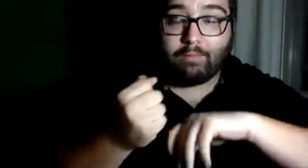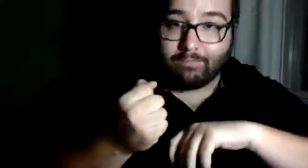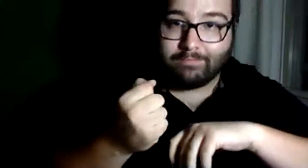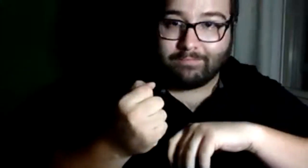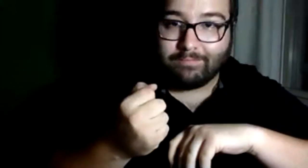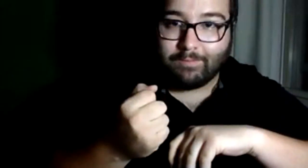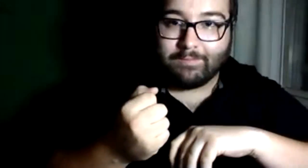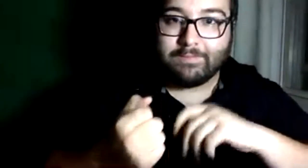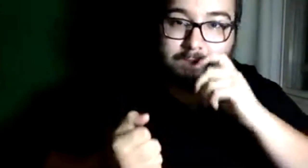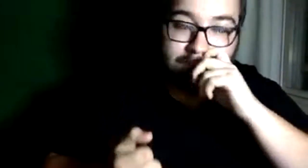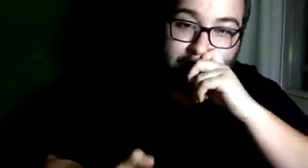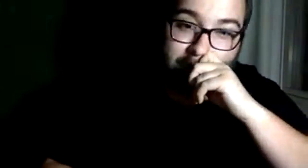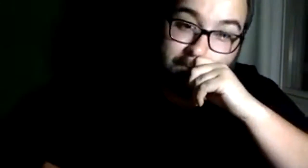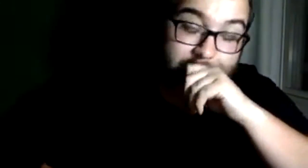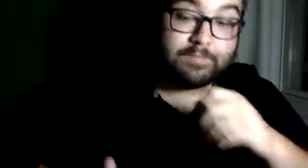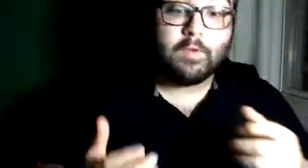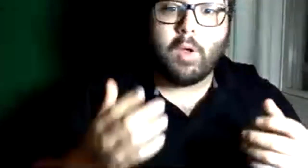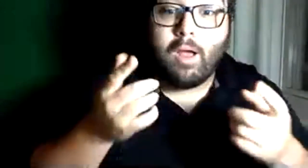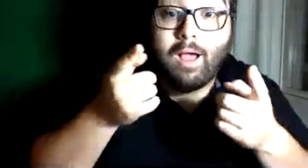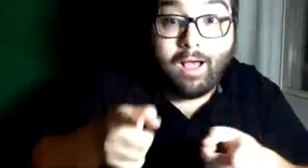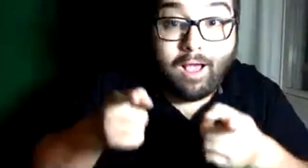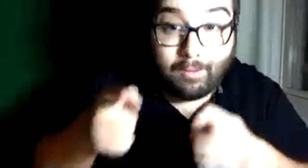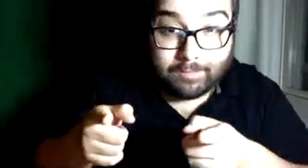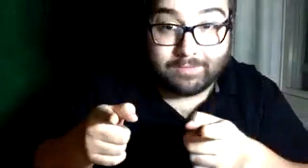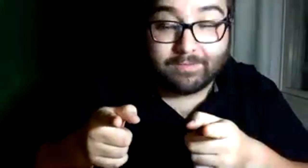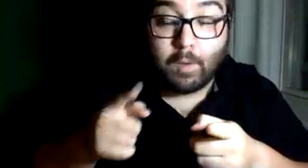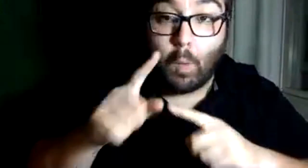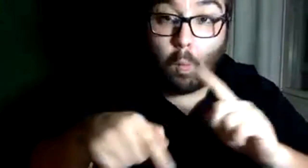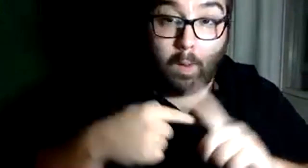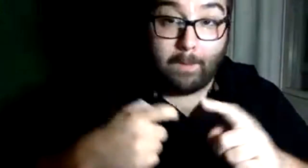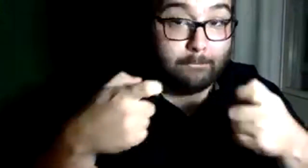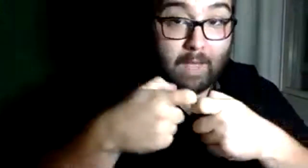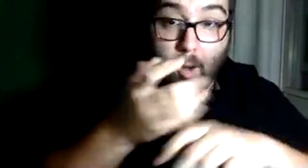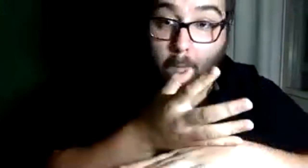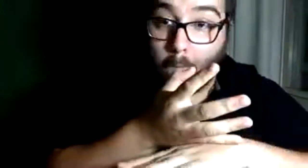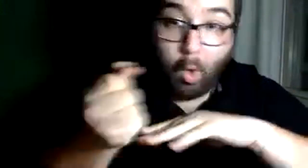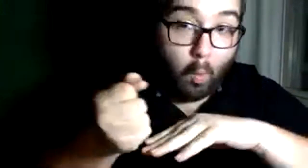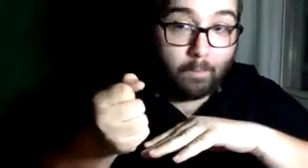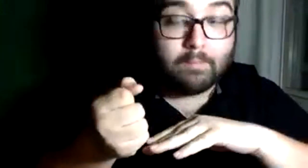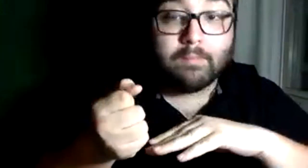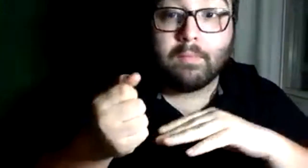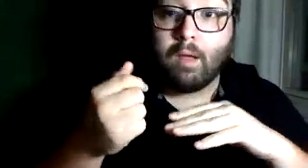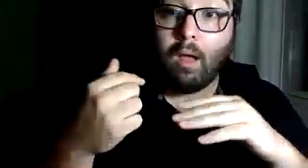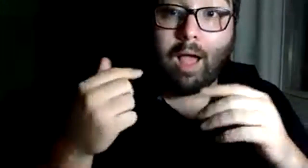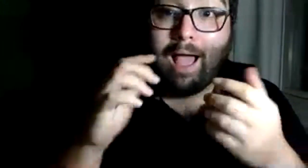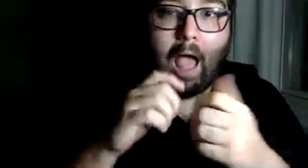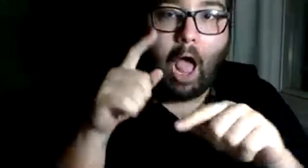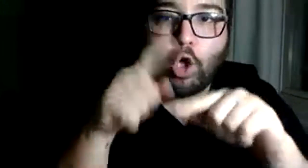soon. So after the battery died, I had no way to communicate with people. I mean, I can